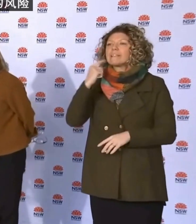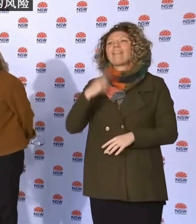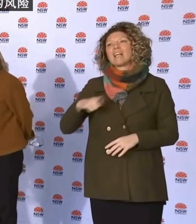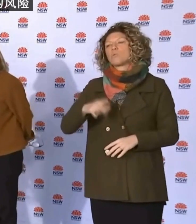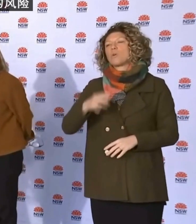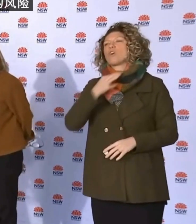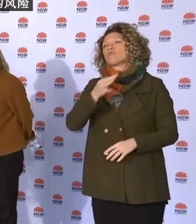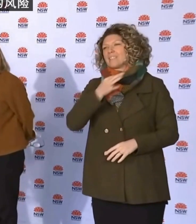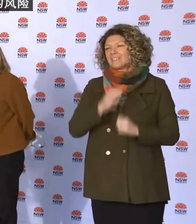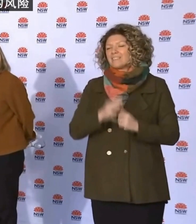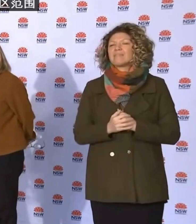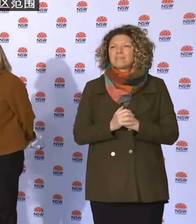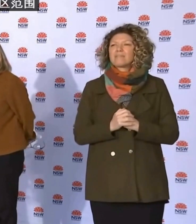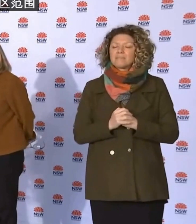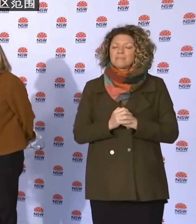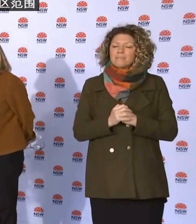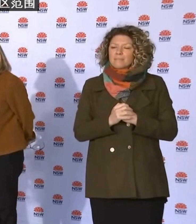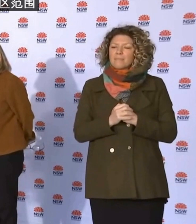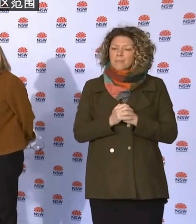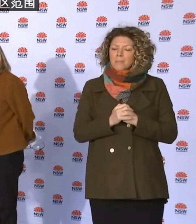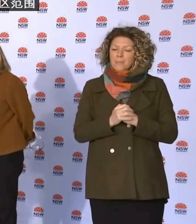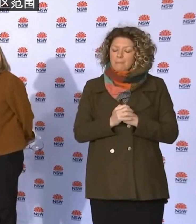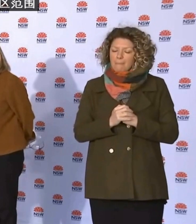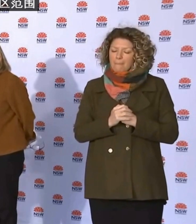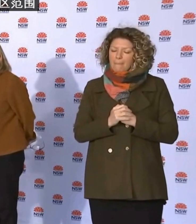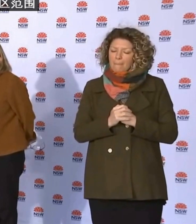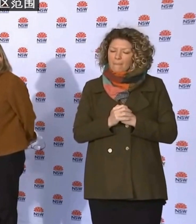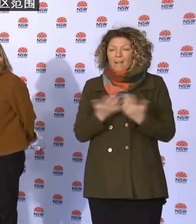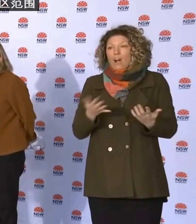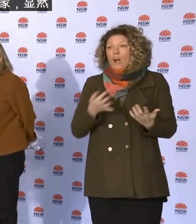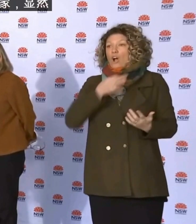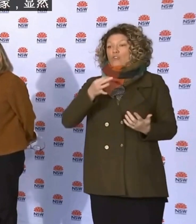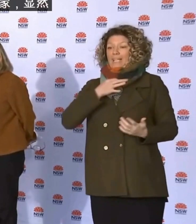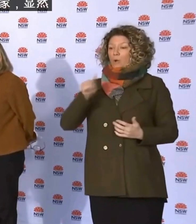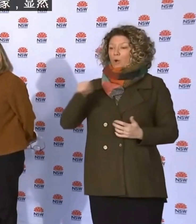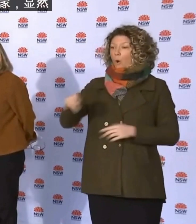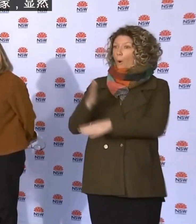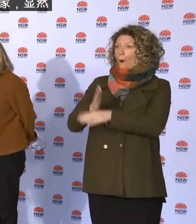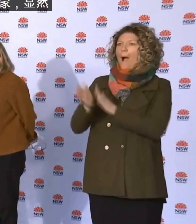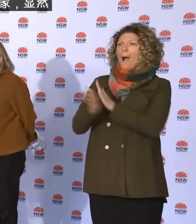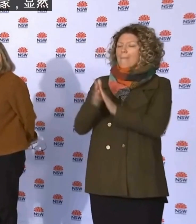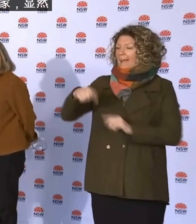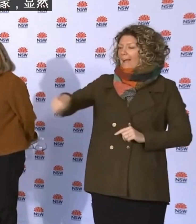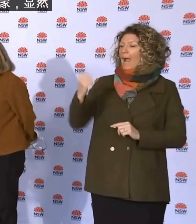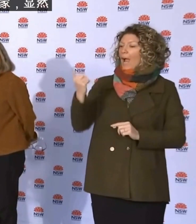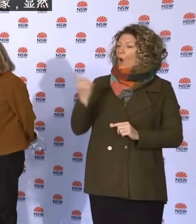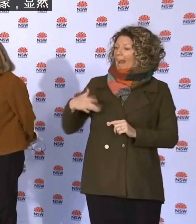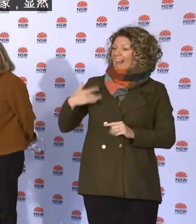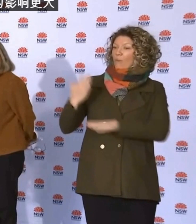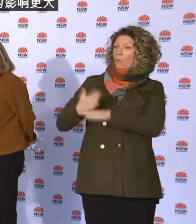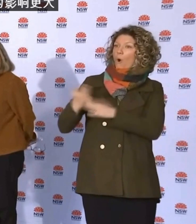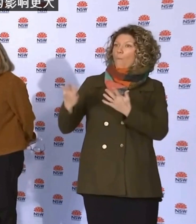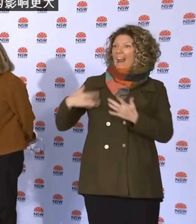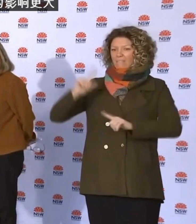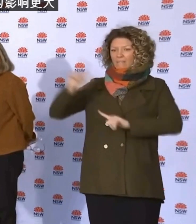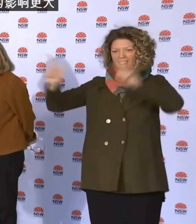is. And the risk there is that people come from a whole different range of suburbs to their workplace, and then they go home to their households. And obviously,